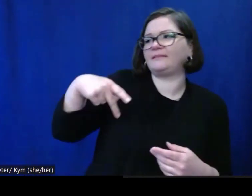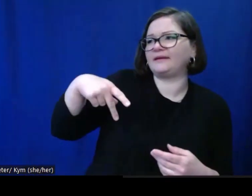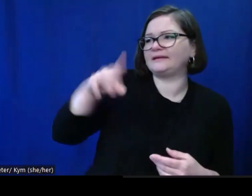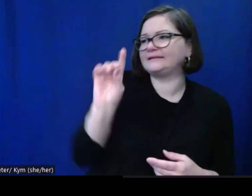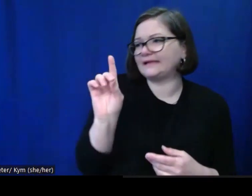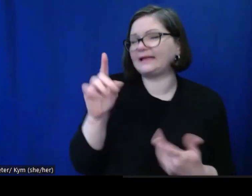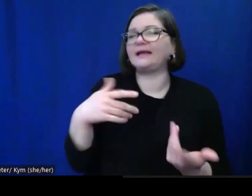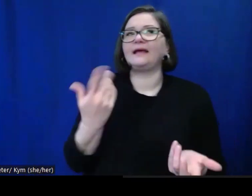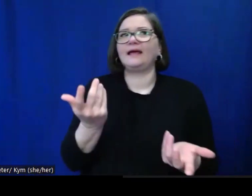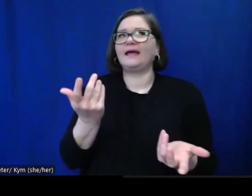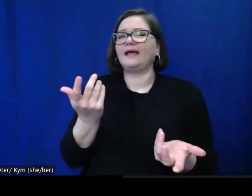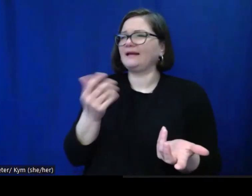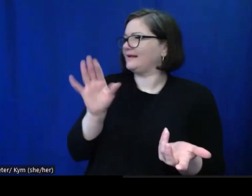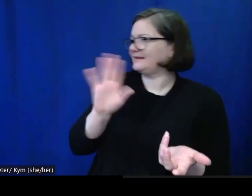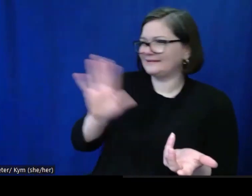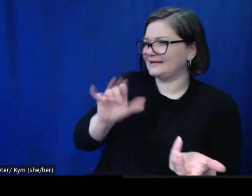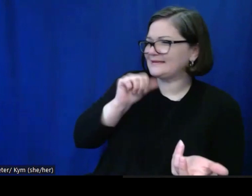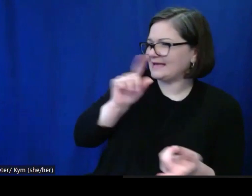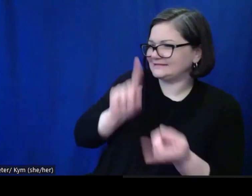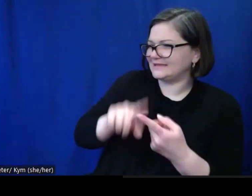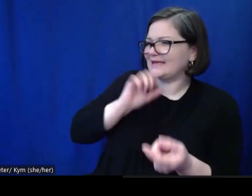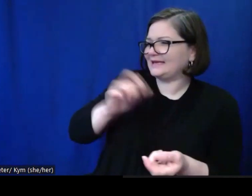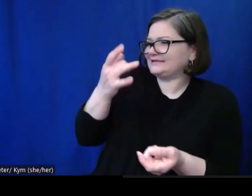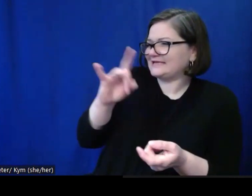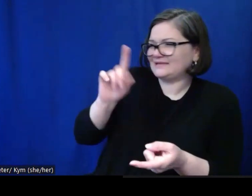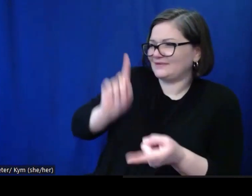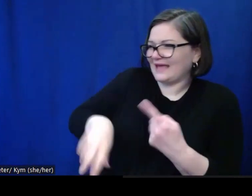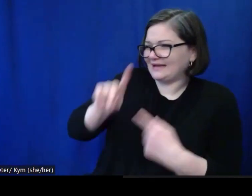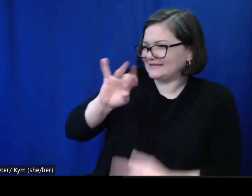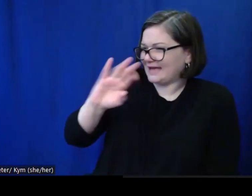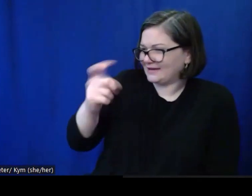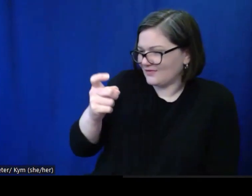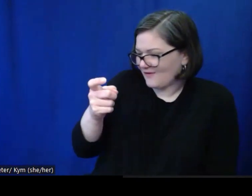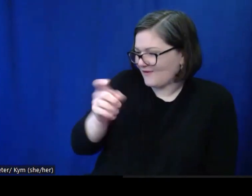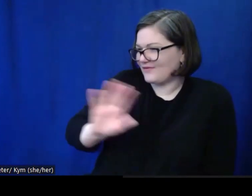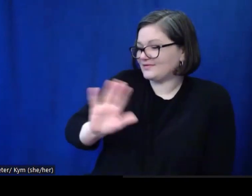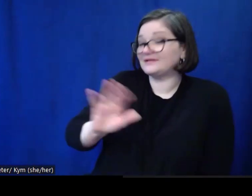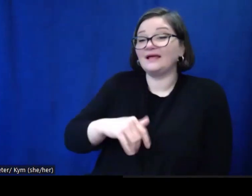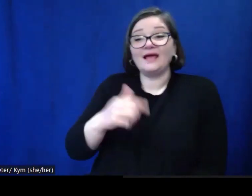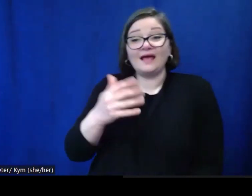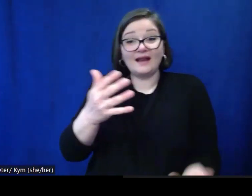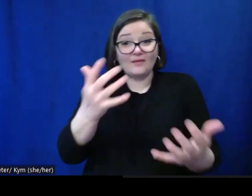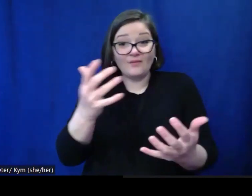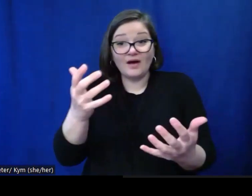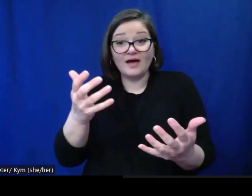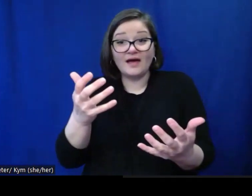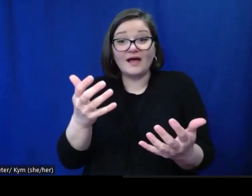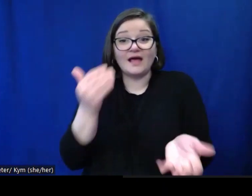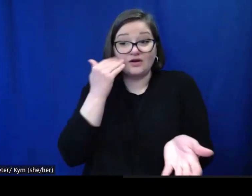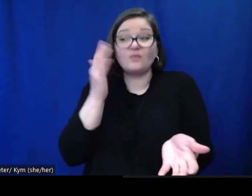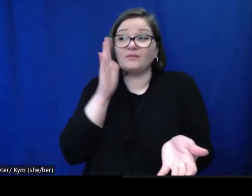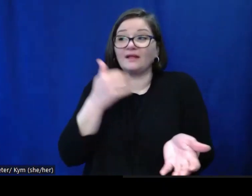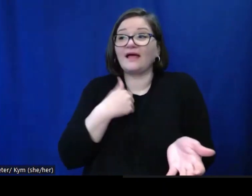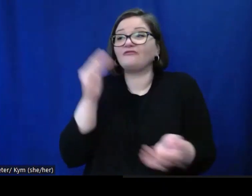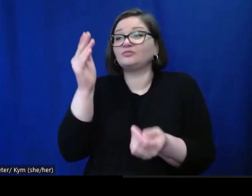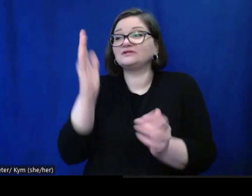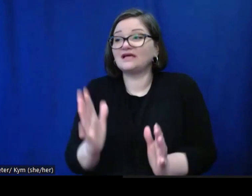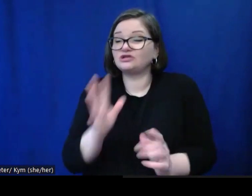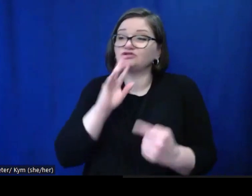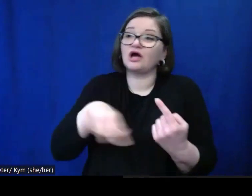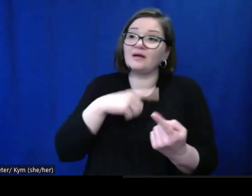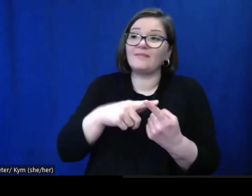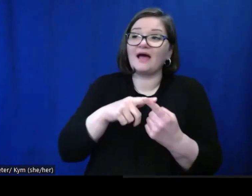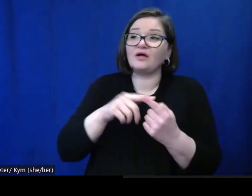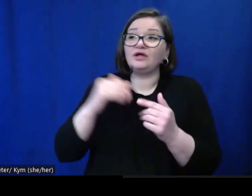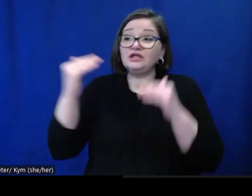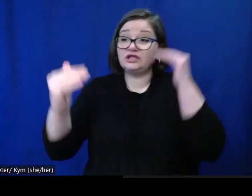And I'm like, not till you're 18, we can't diagnose that. And I would invite everybody, I know that we're going to have some speakers talk a little bit about the adult population,